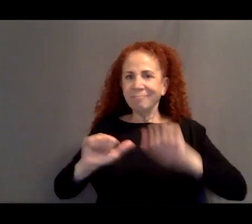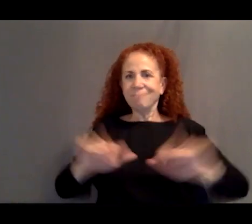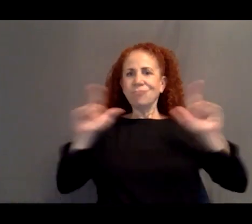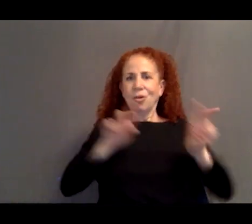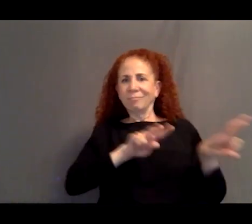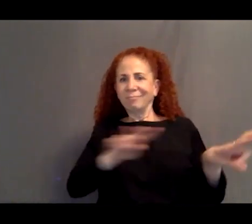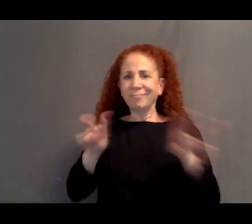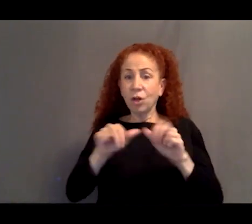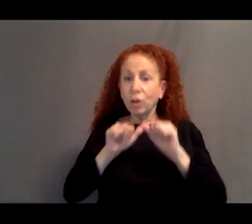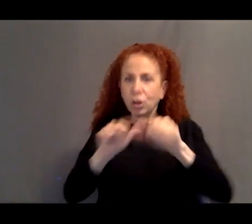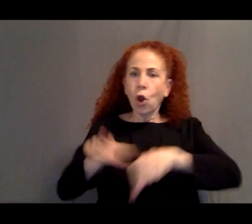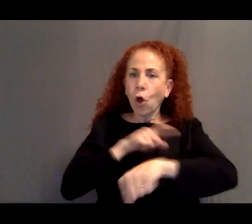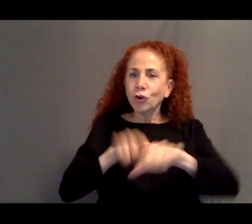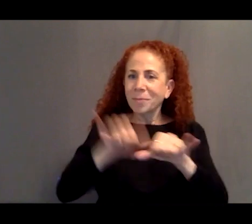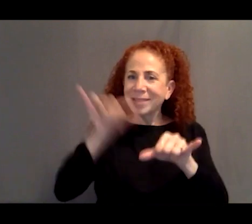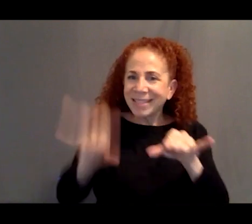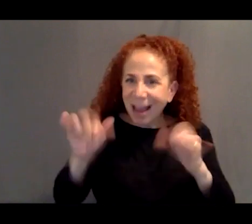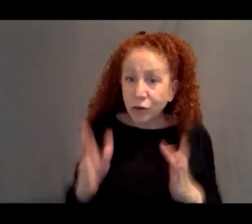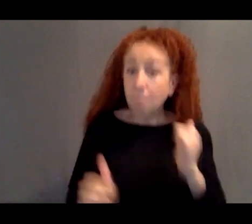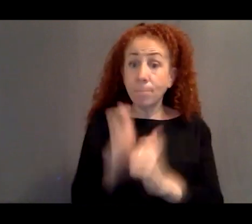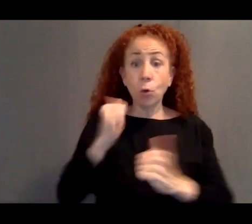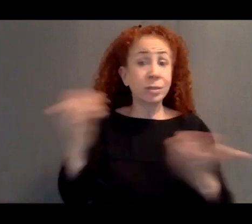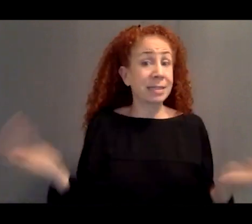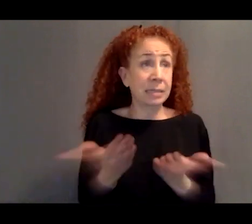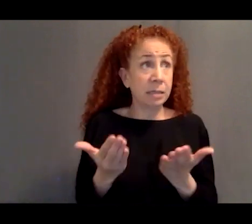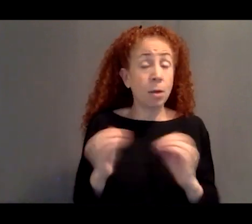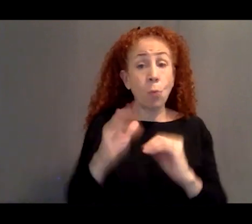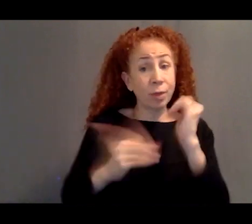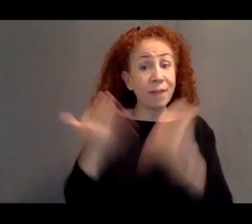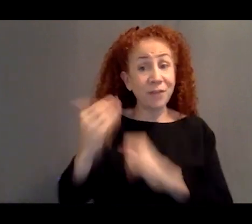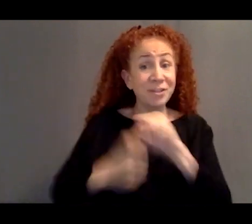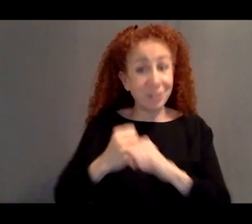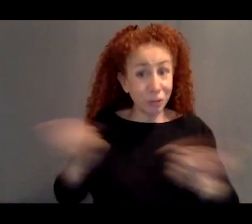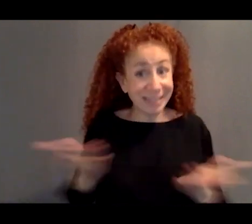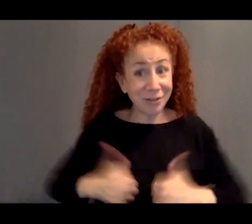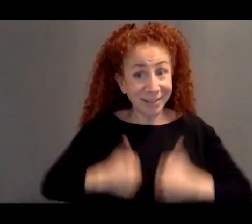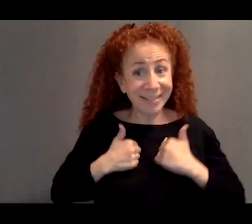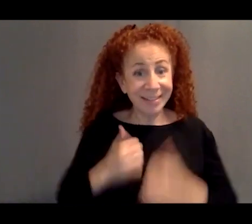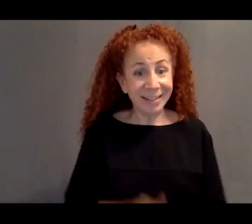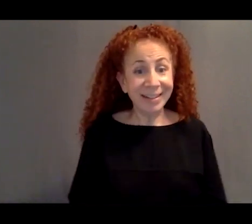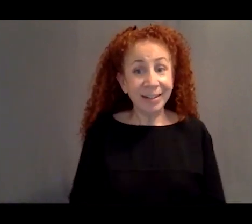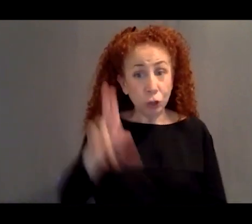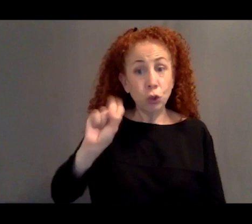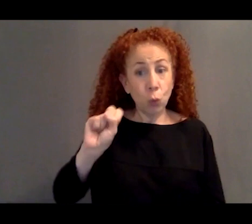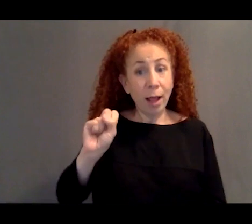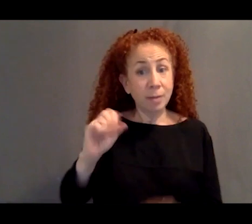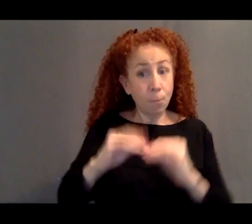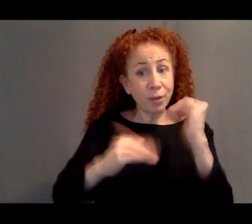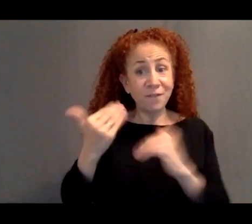of long-term stayers. Vast majority have lived here for more than 15 years. Lived here meaning lived in the United